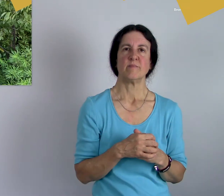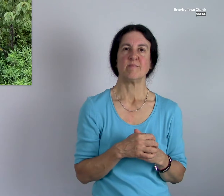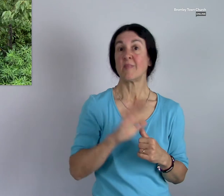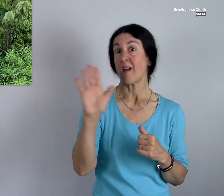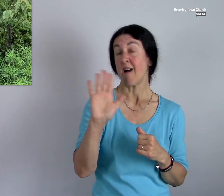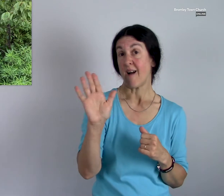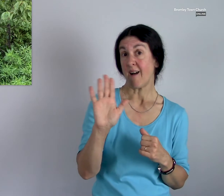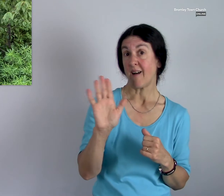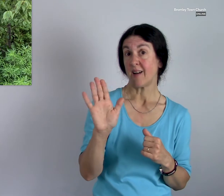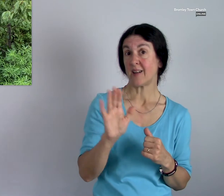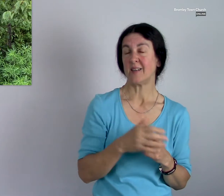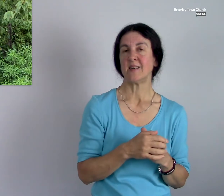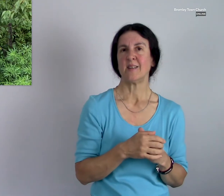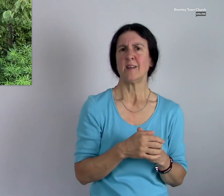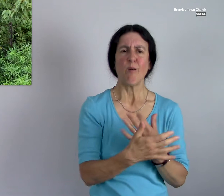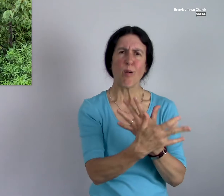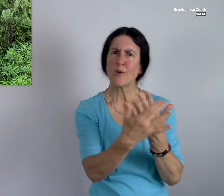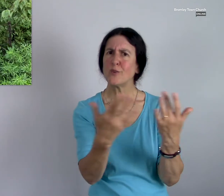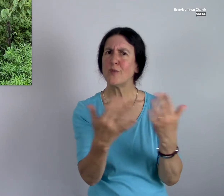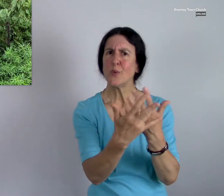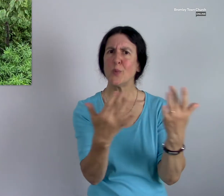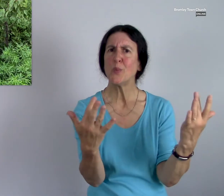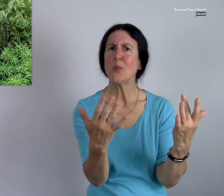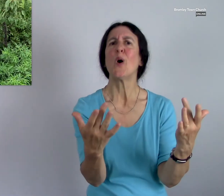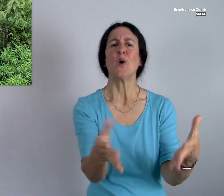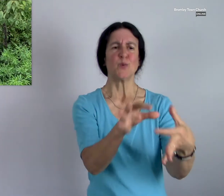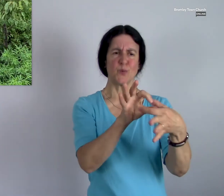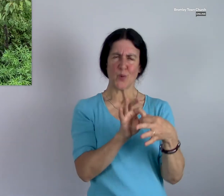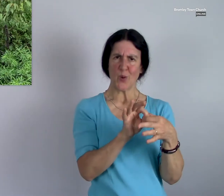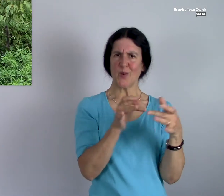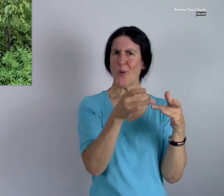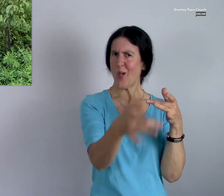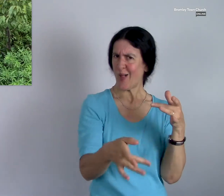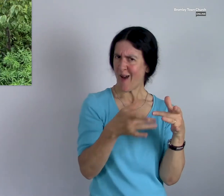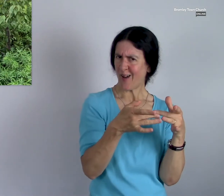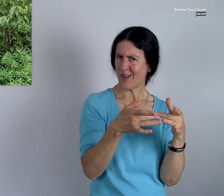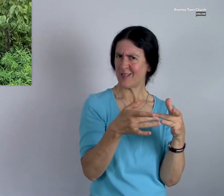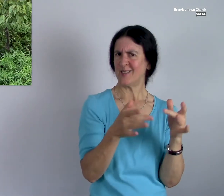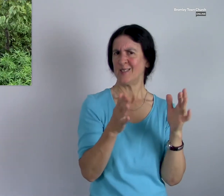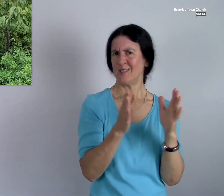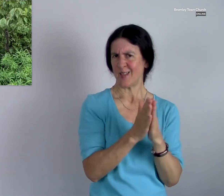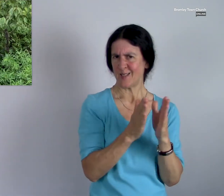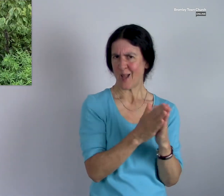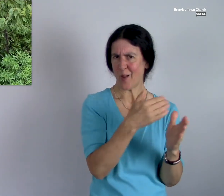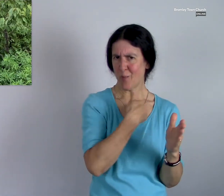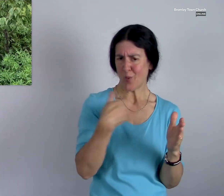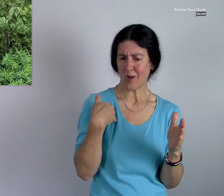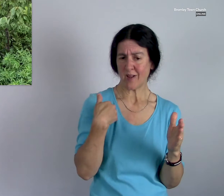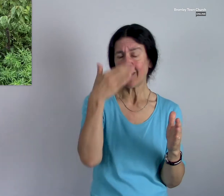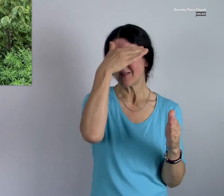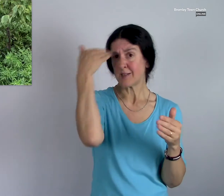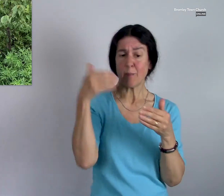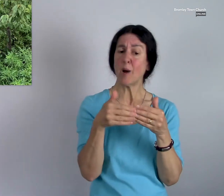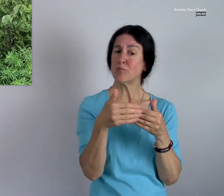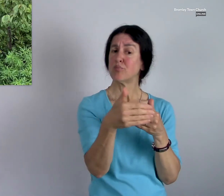Hi there, it's great to know that so many of you are still joining us online on Sunday mornings. Don't forget, all our activities online are still